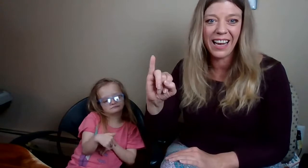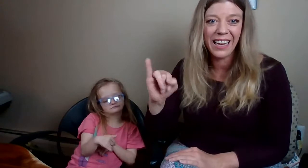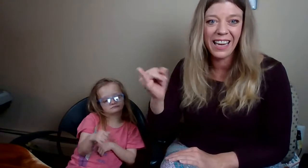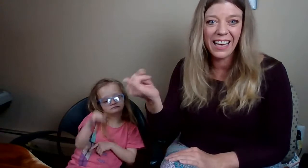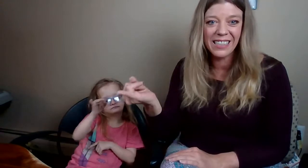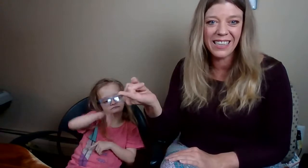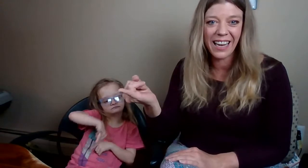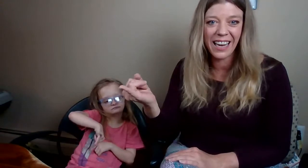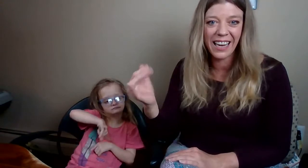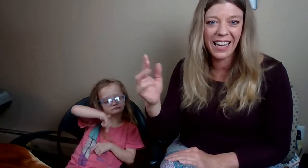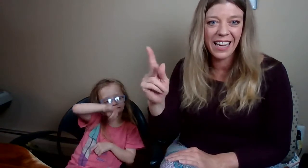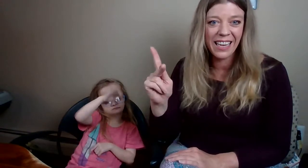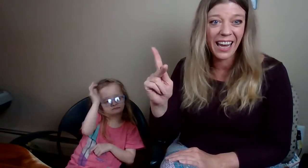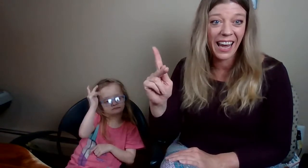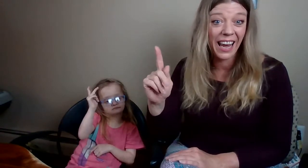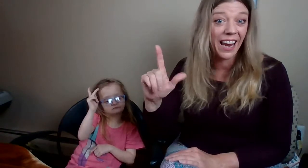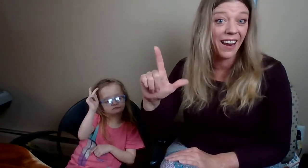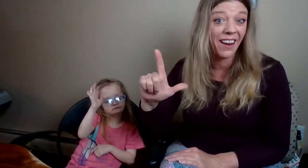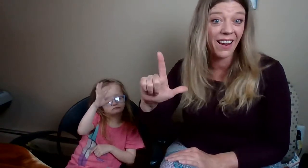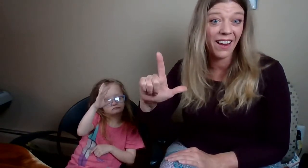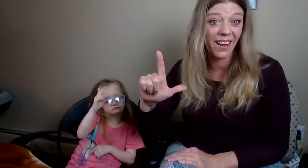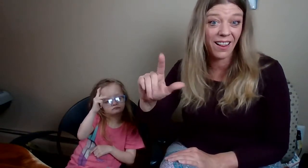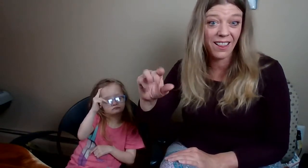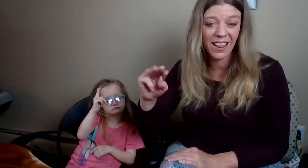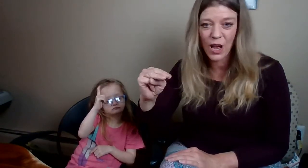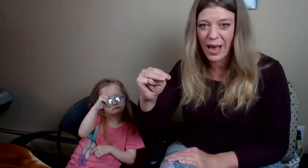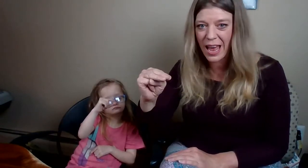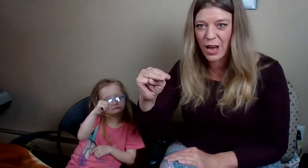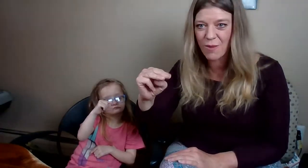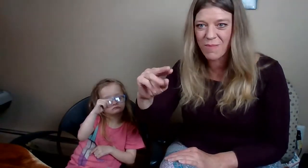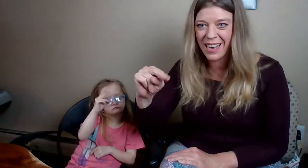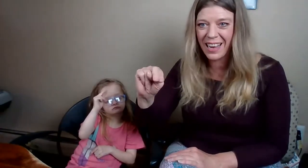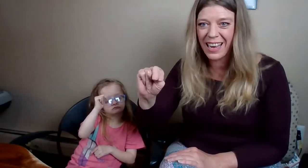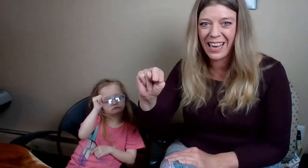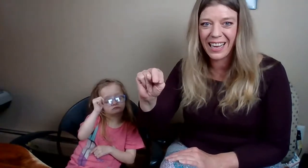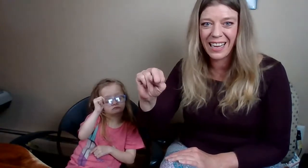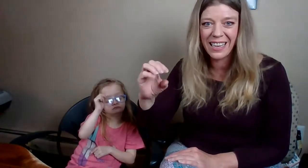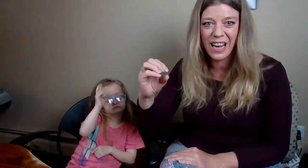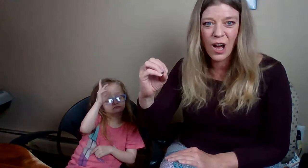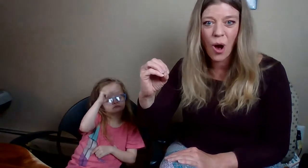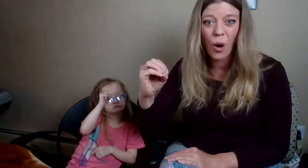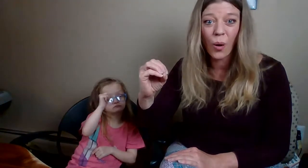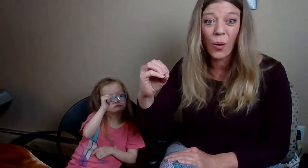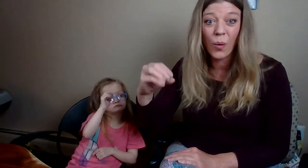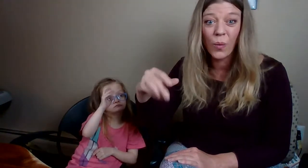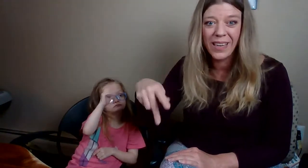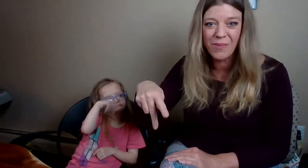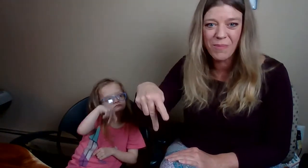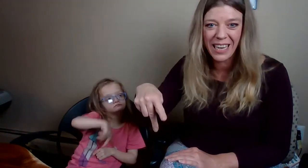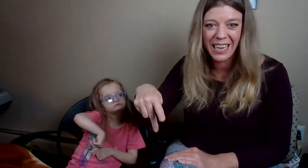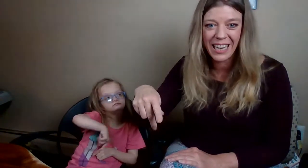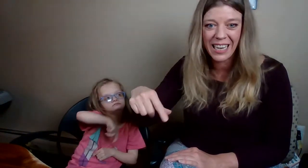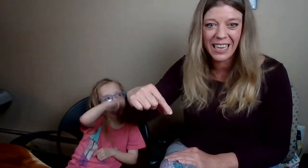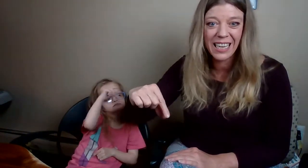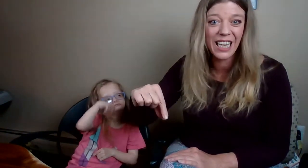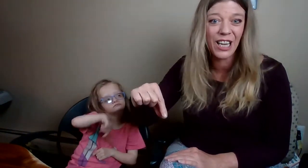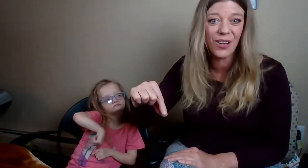I, J, K, L, M, N, O, P,